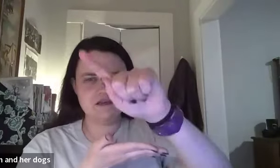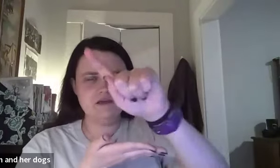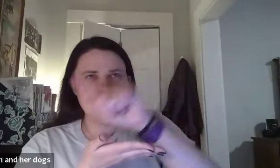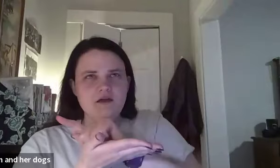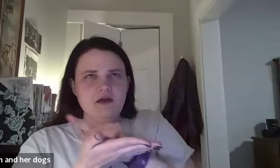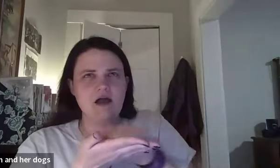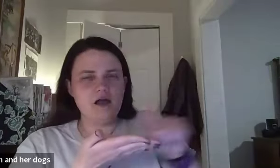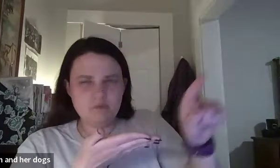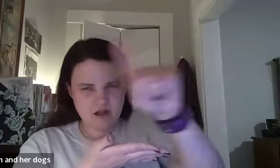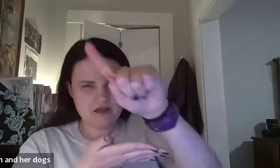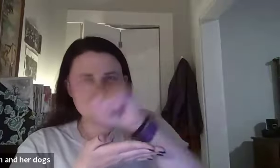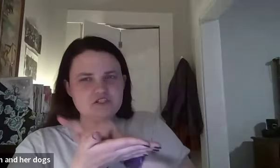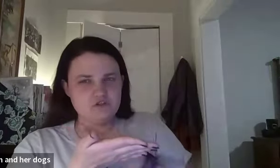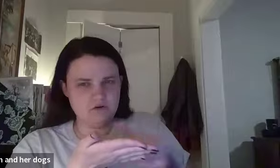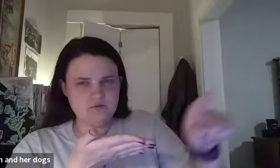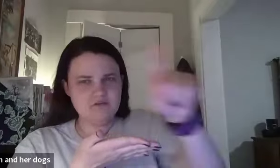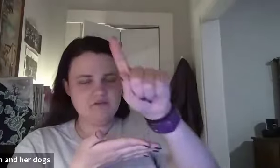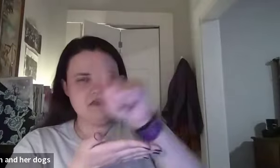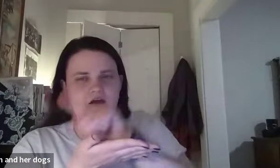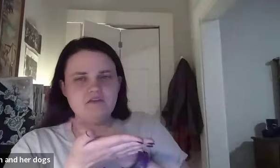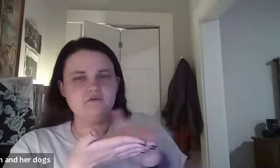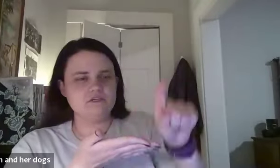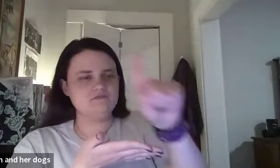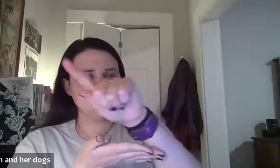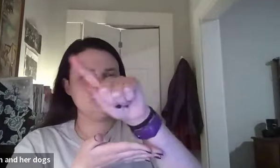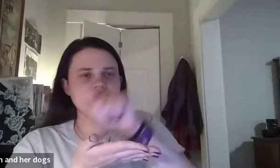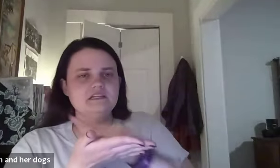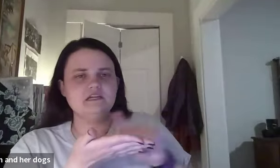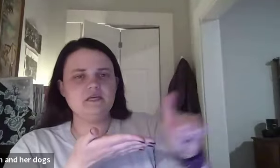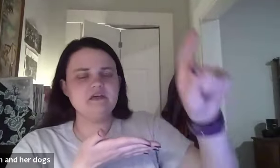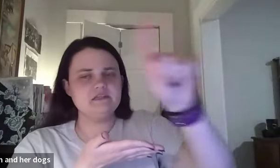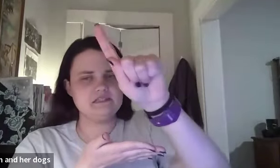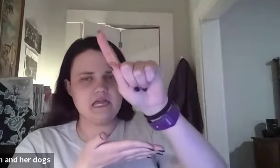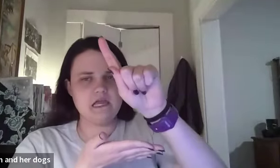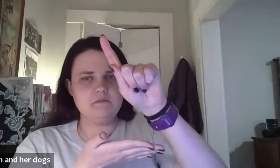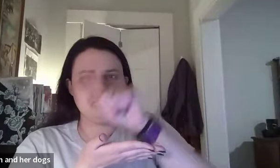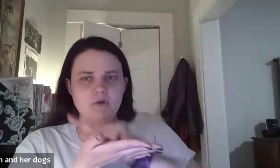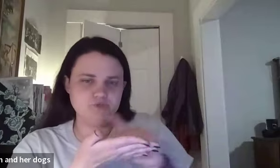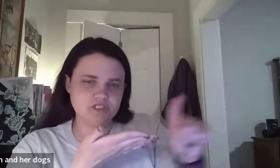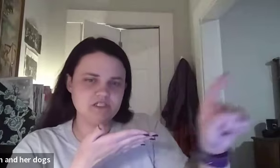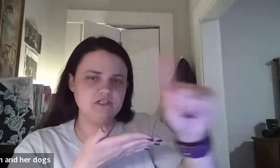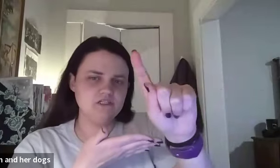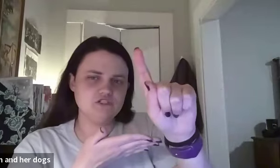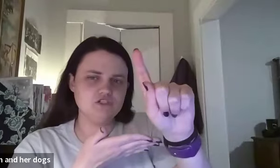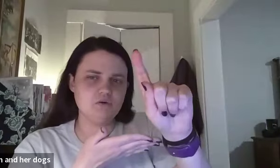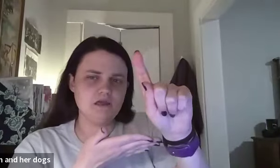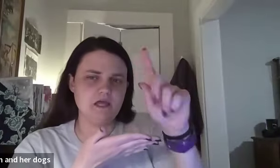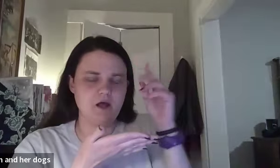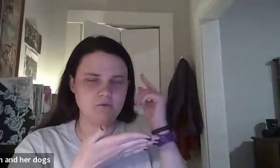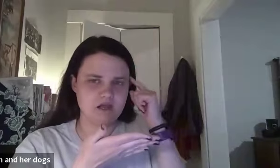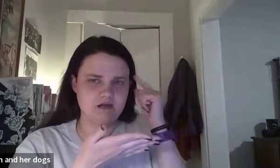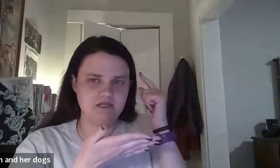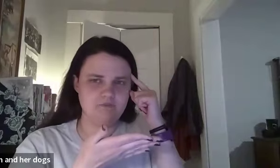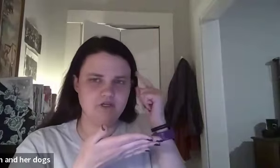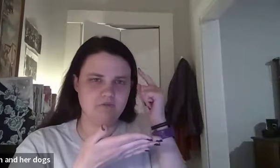one I would kind of start with. And I think the reason for it too is it keeps that same motion. So it helps kind of keep in your